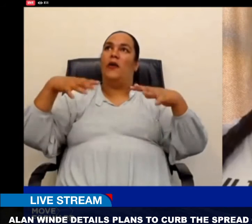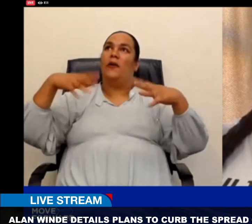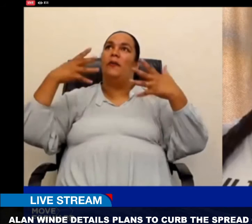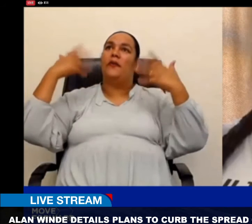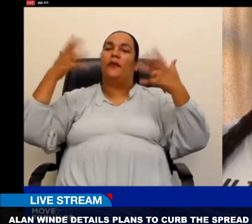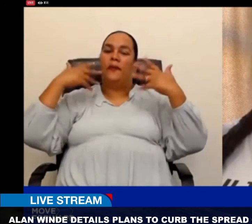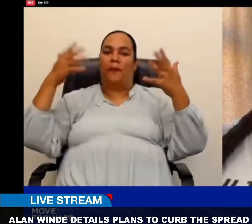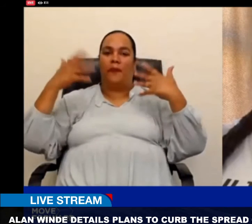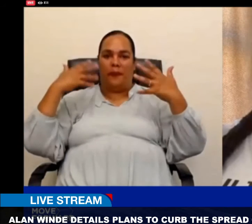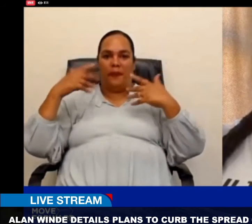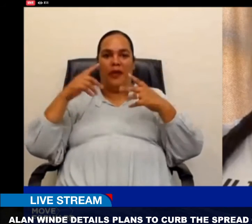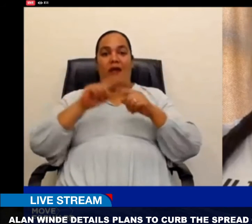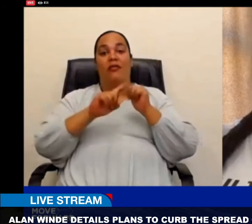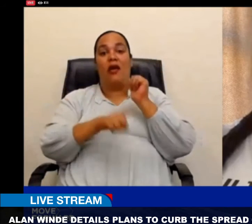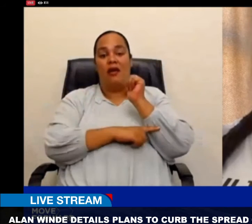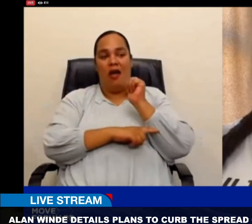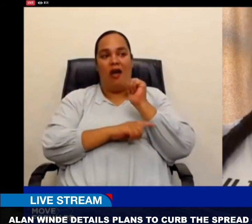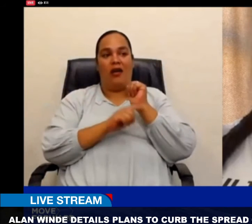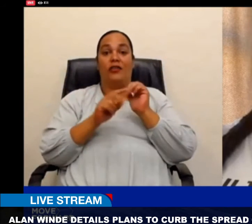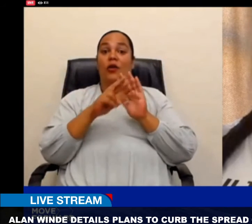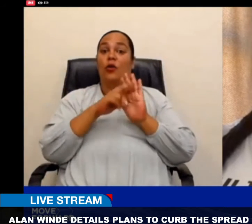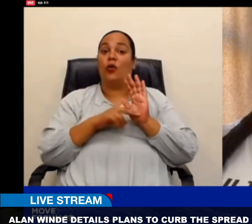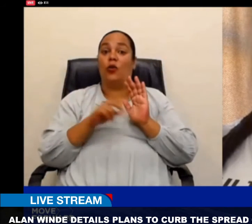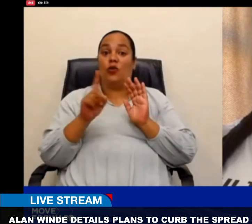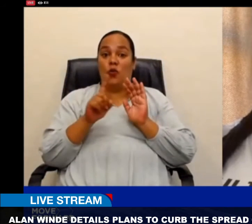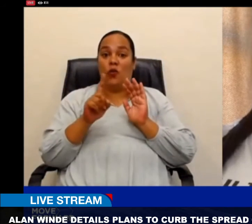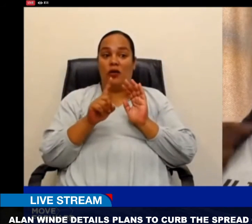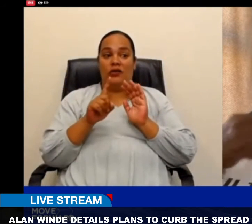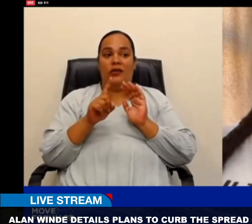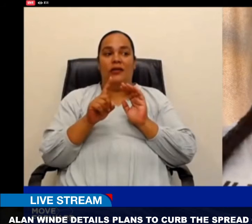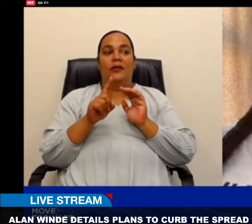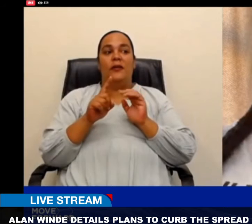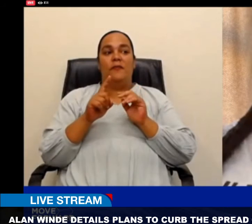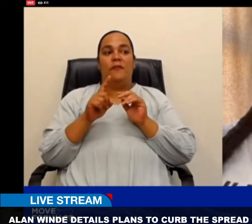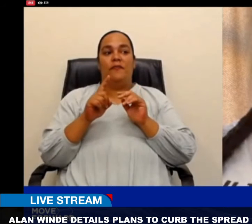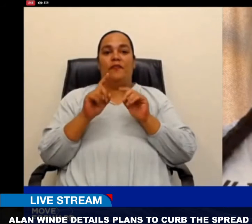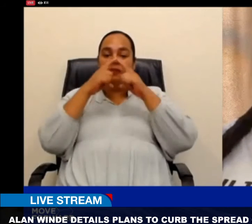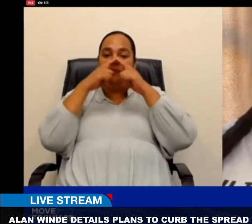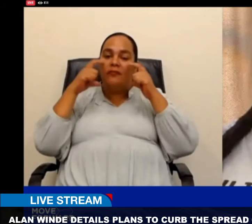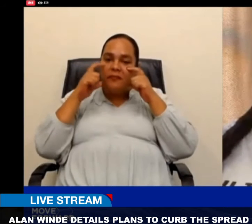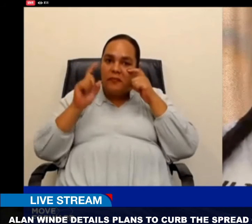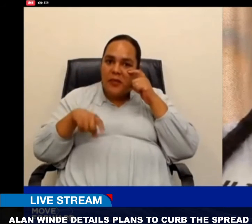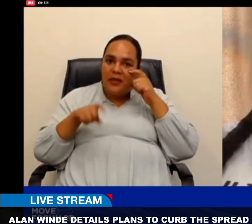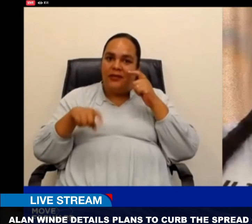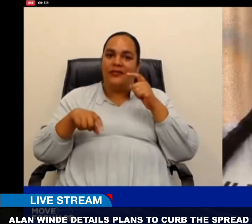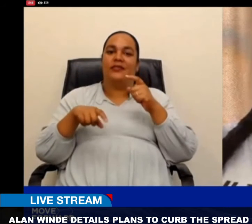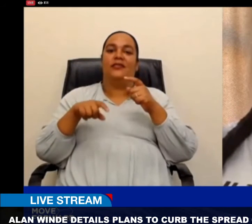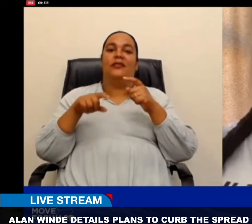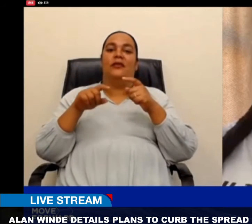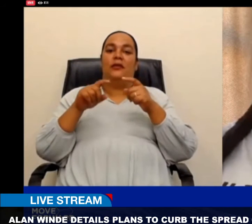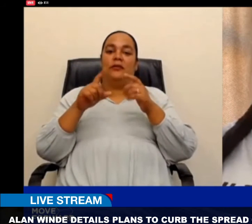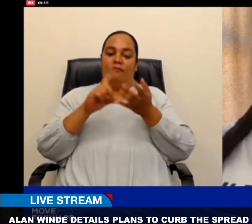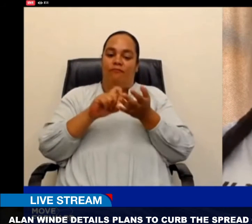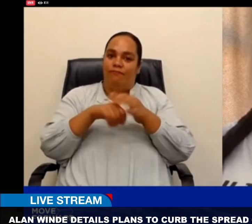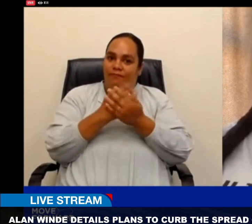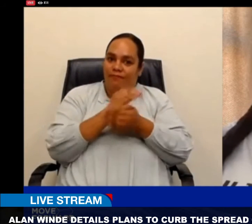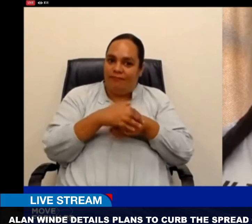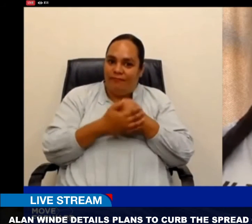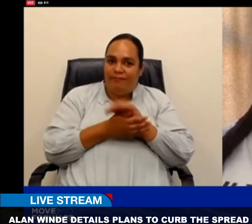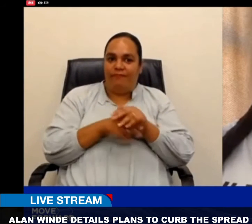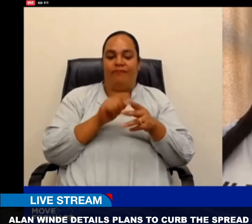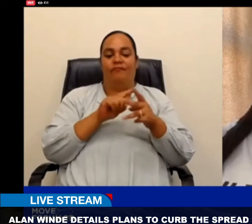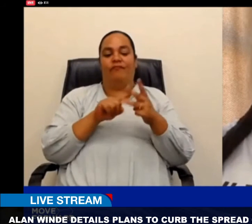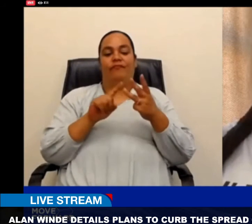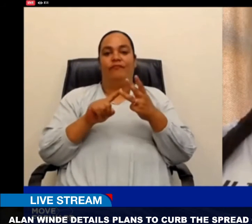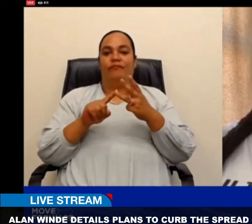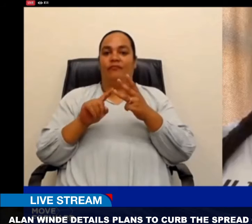lastly, the golden rules in regard to the keep on masking up, sanitize your hands, don't